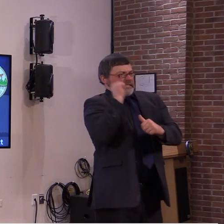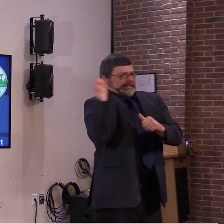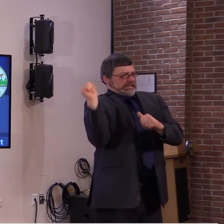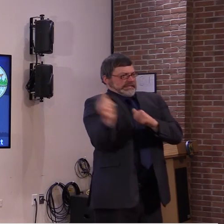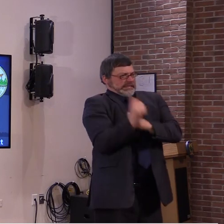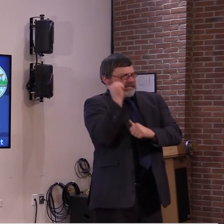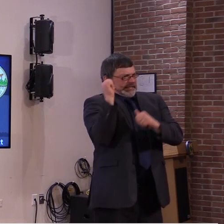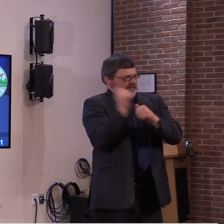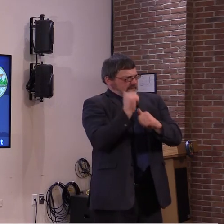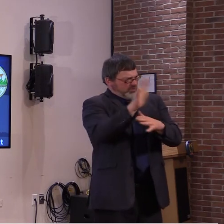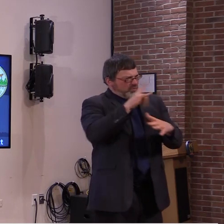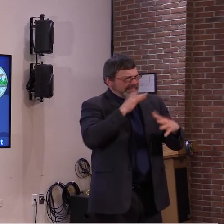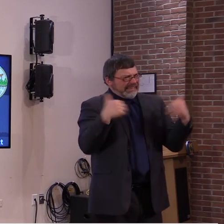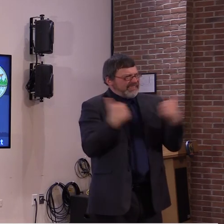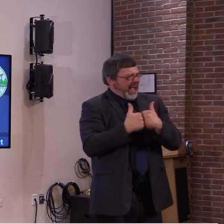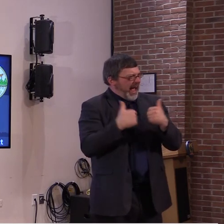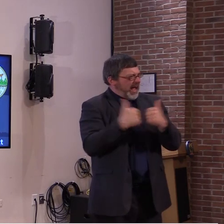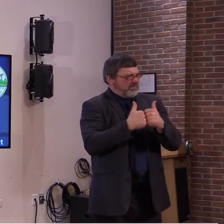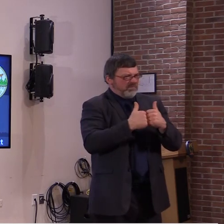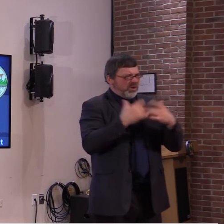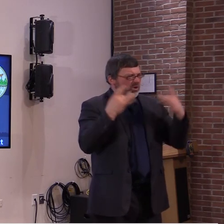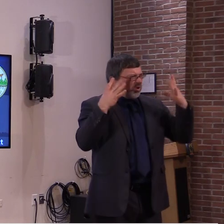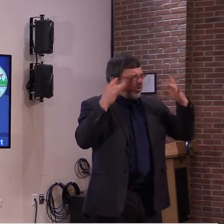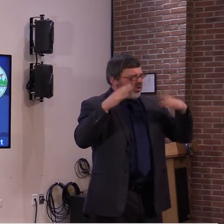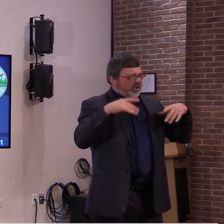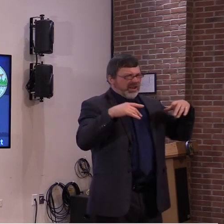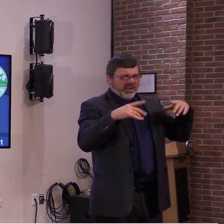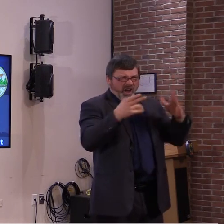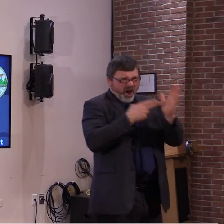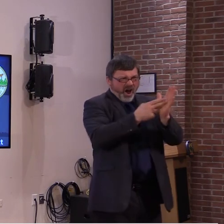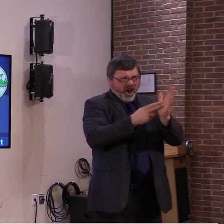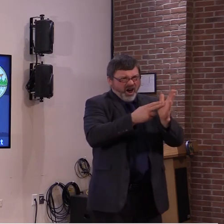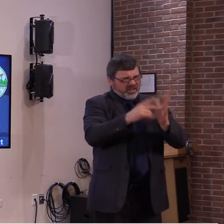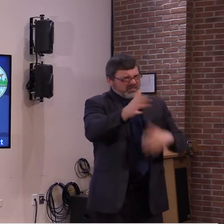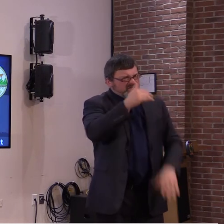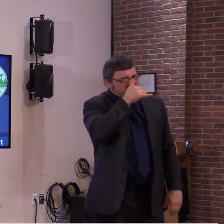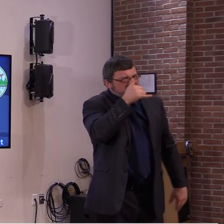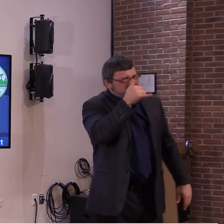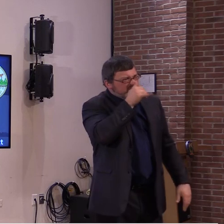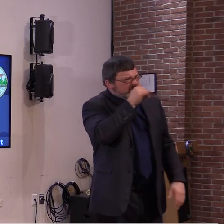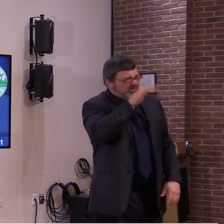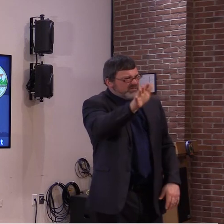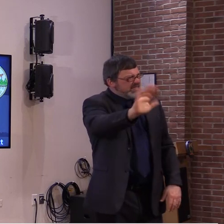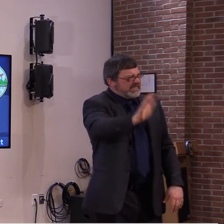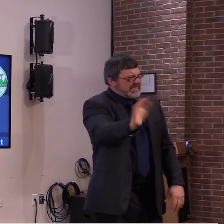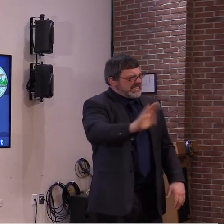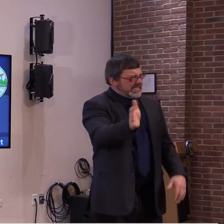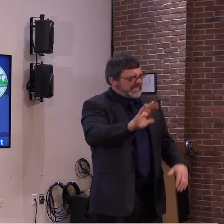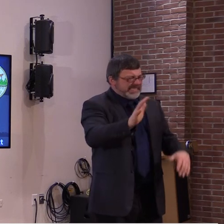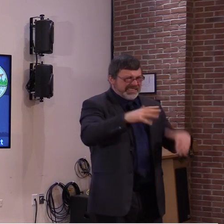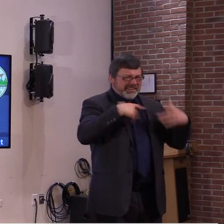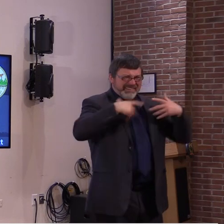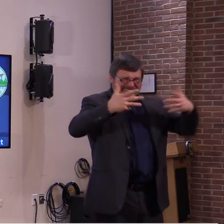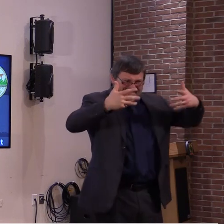this point in time. We need to come together. We need to put the election behind us and work toward common goals.